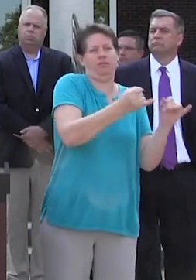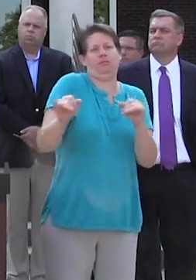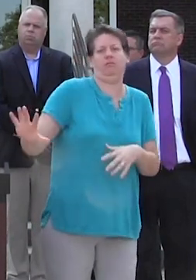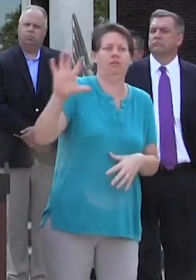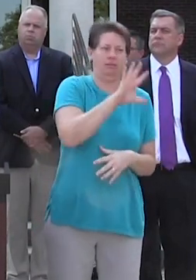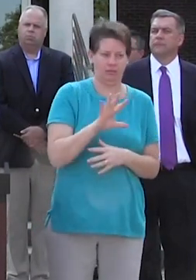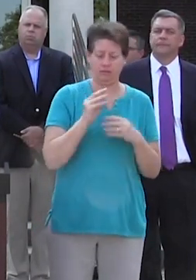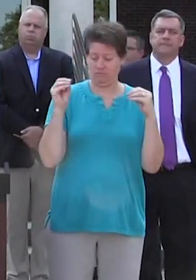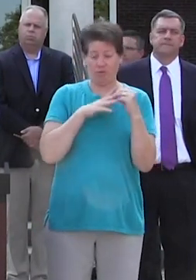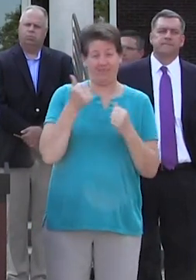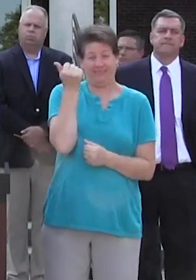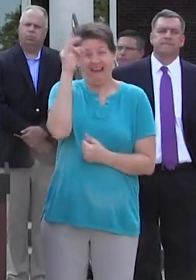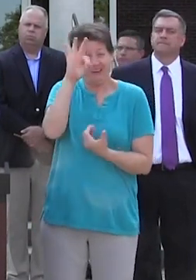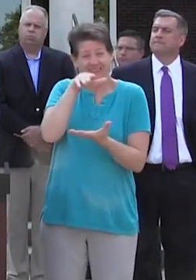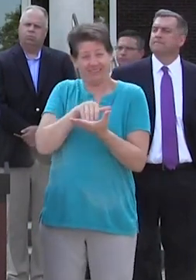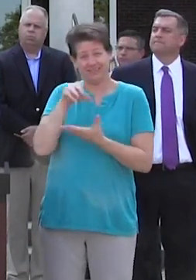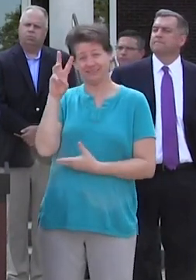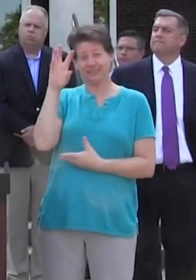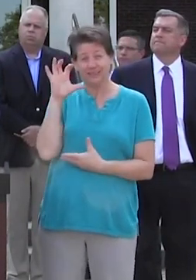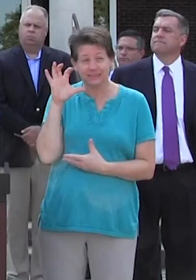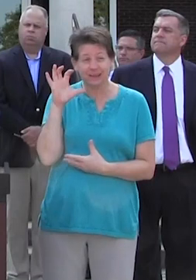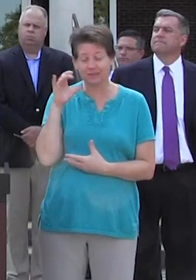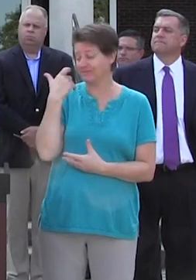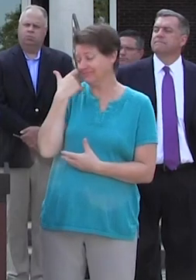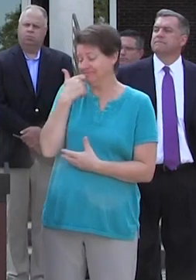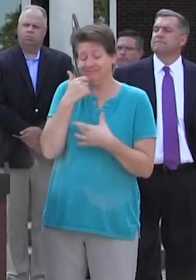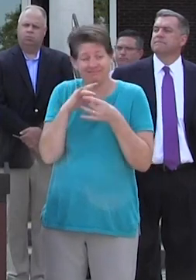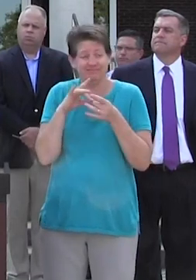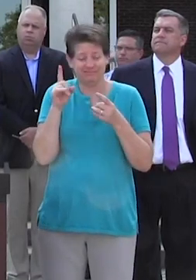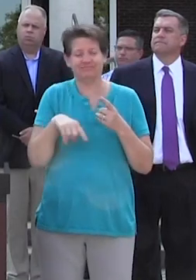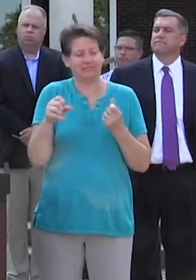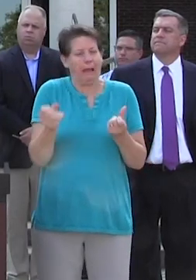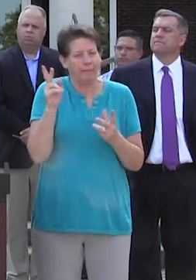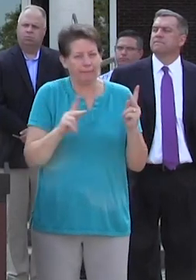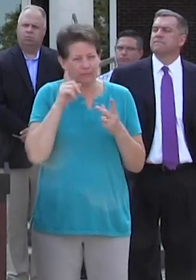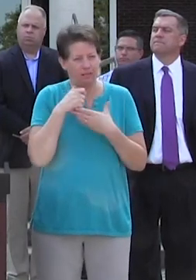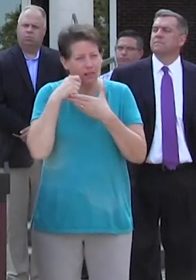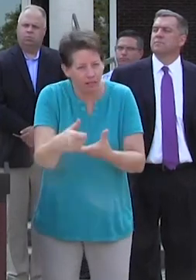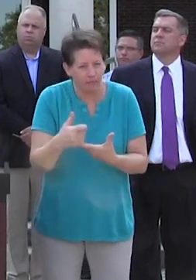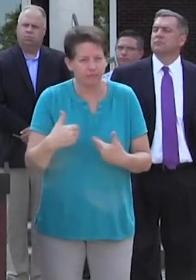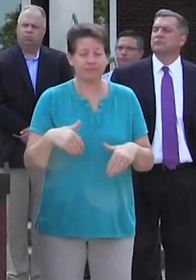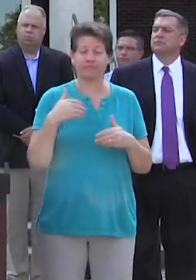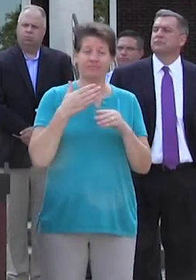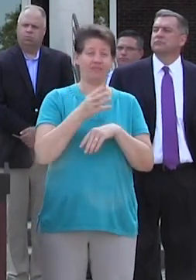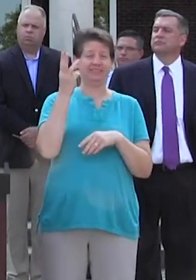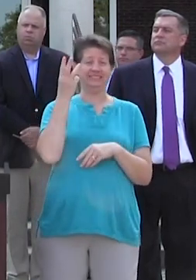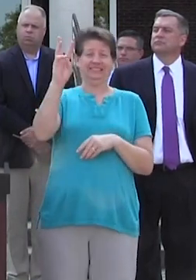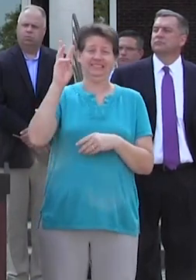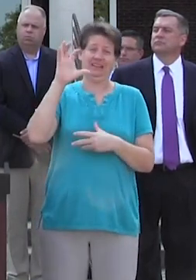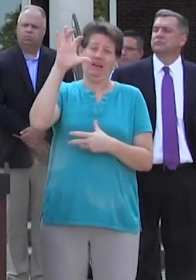More than 19,600, as Ms. Turnquist mentioned, have been helped. Over 1,600 families